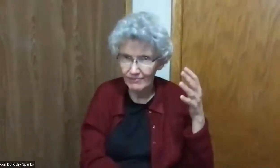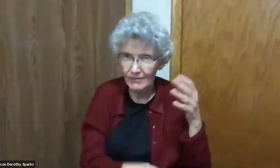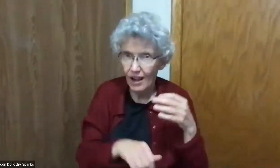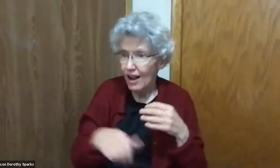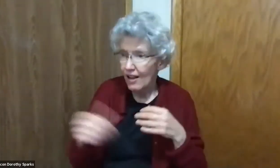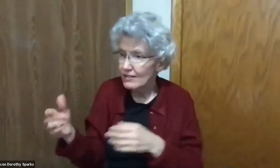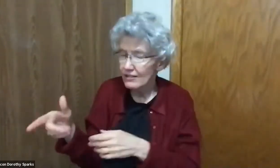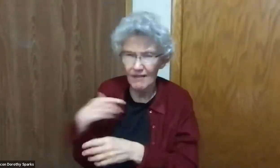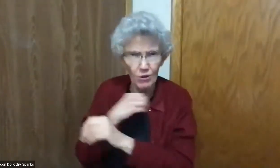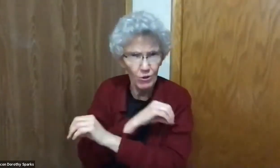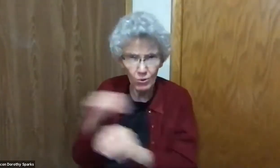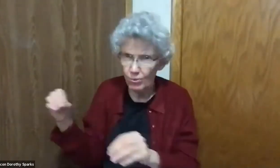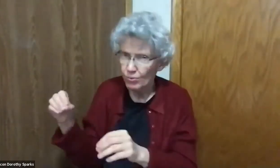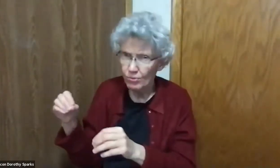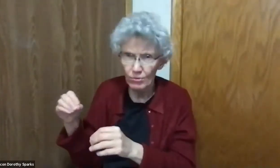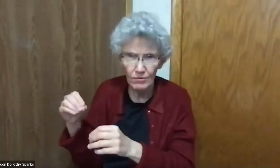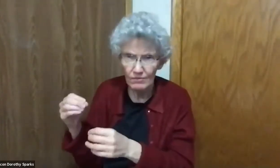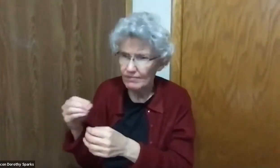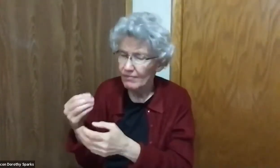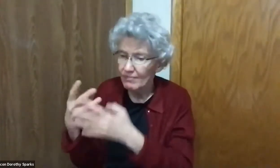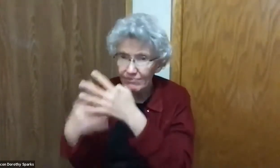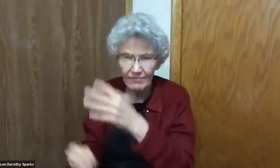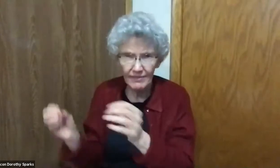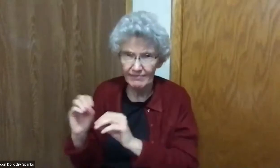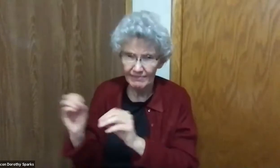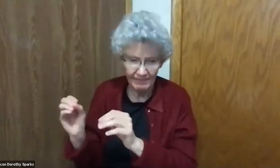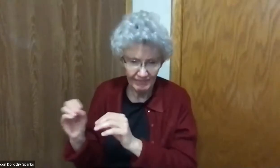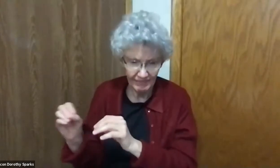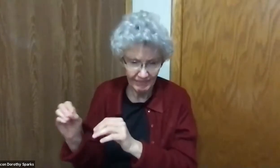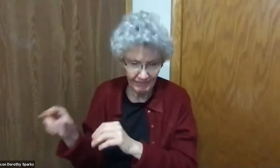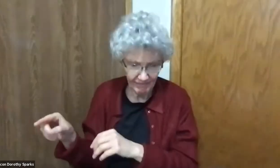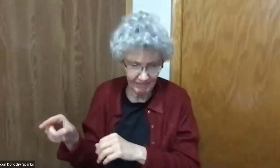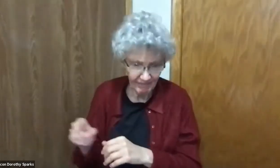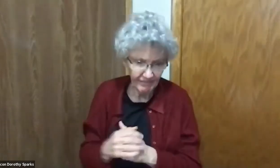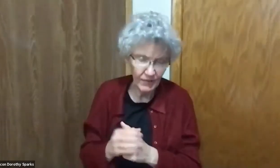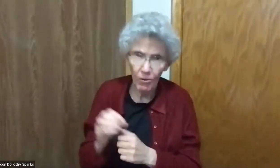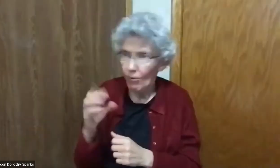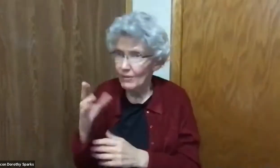Those who survive with very little, and those who use many resources.